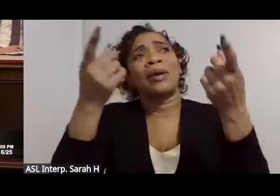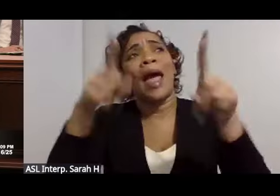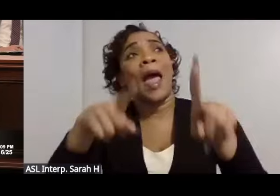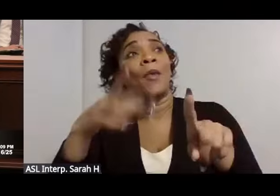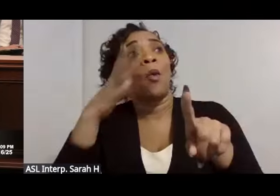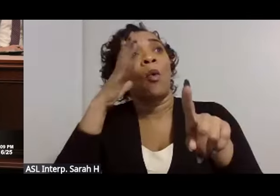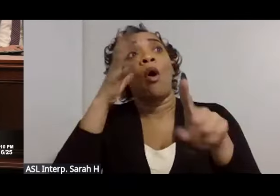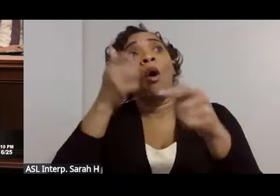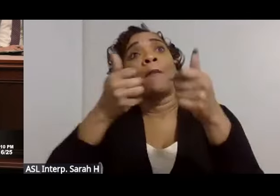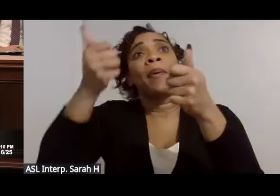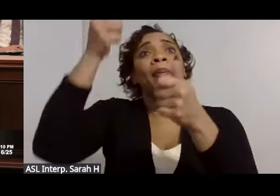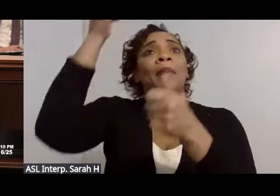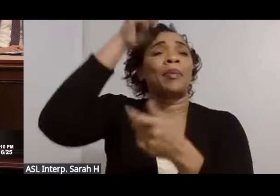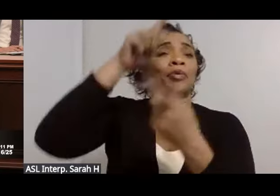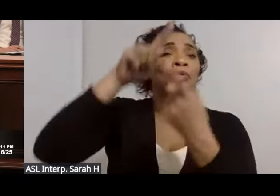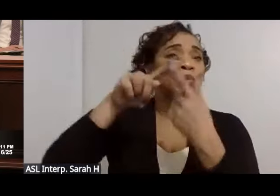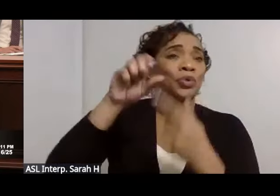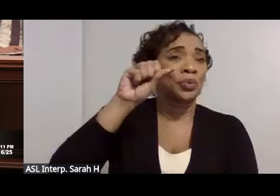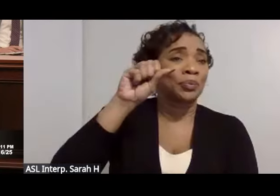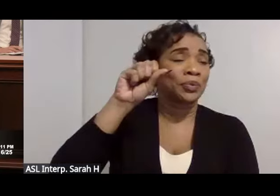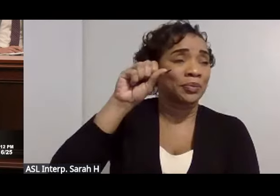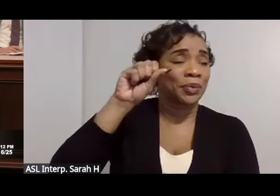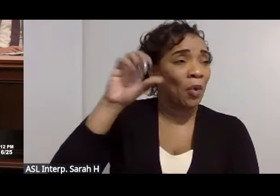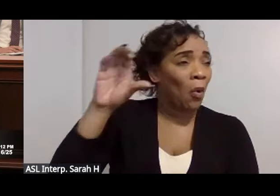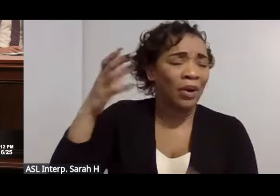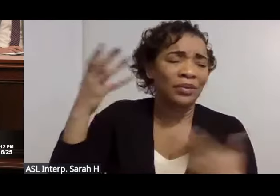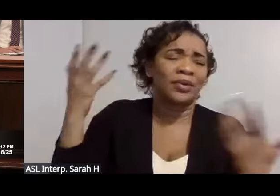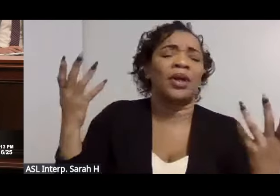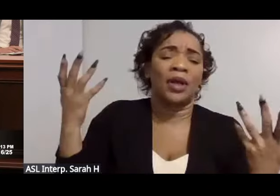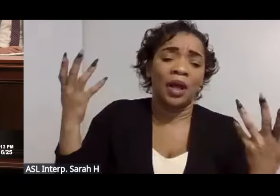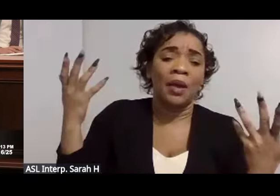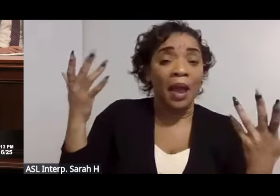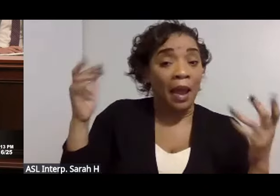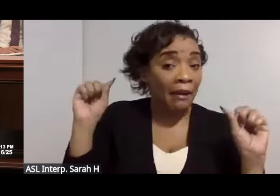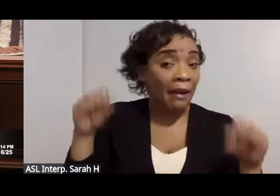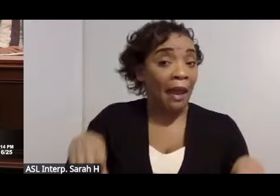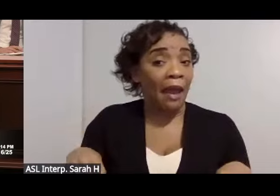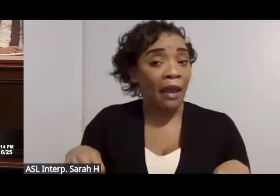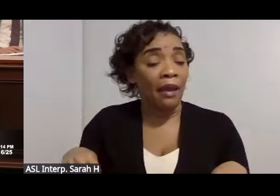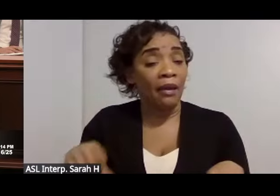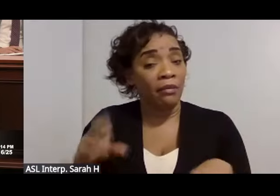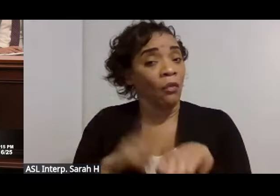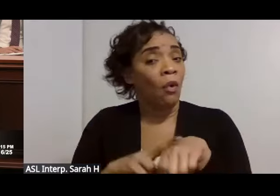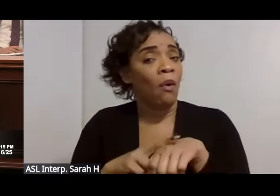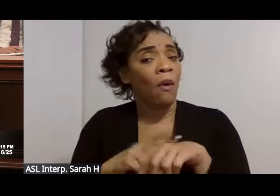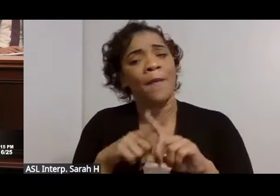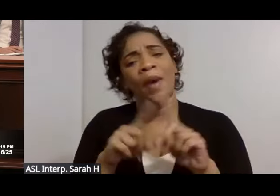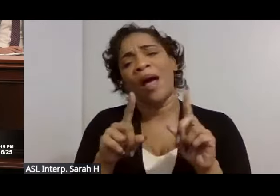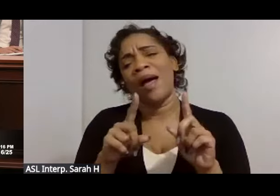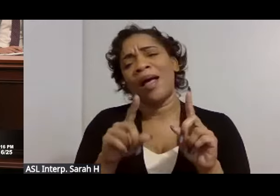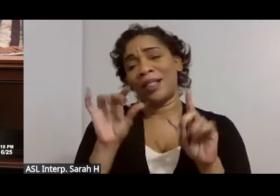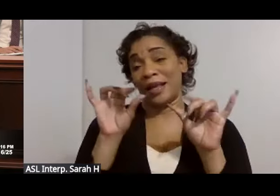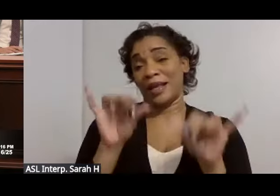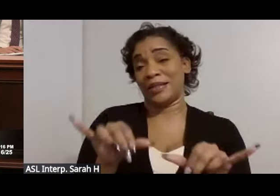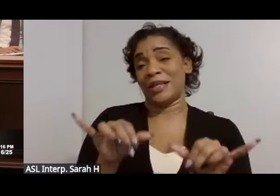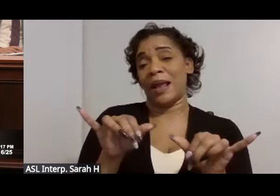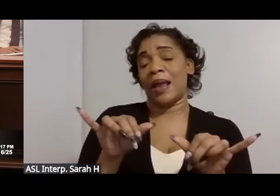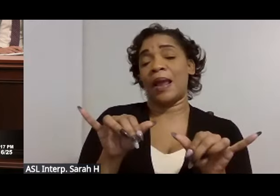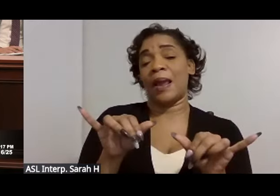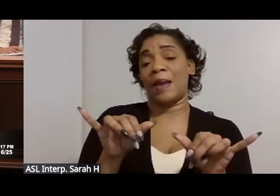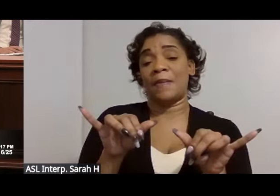know. It is a possibility. I certainly wouldn't deny that. But of course, that same possibility is there anytime